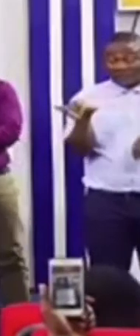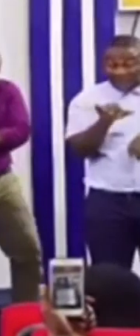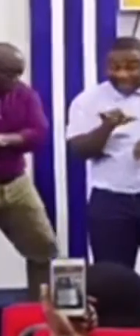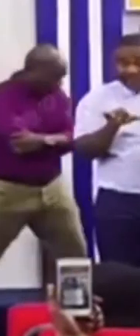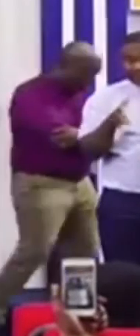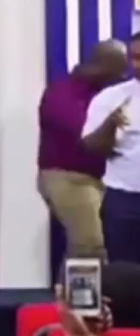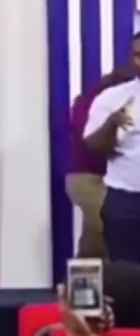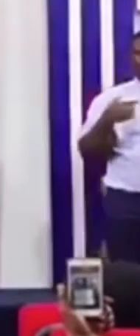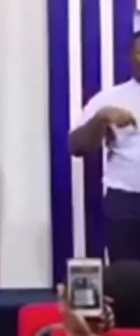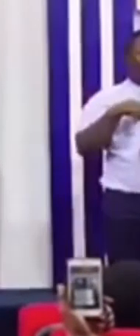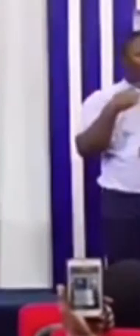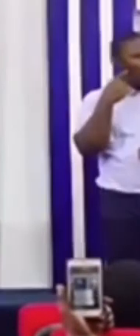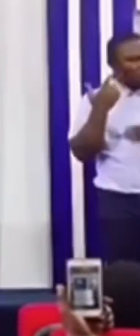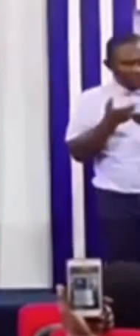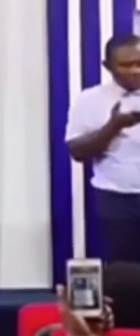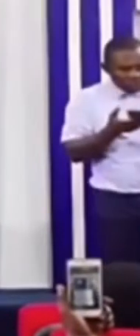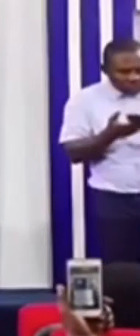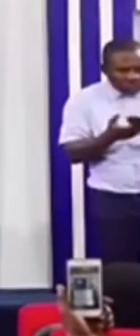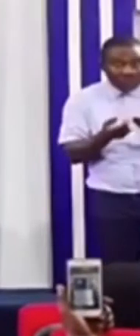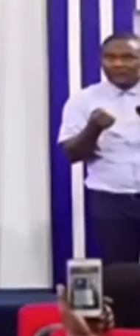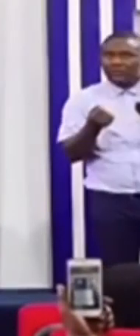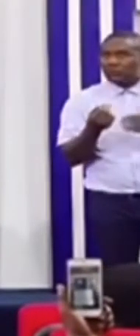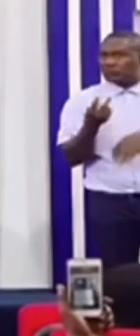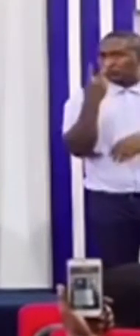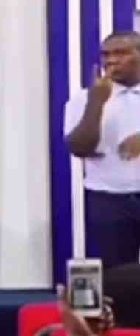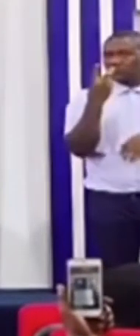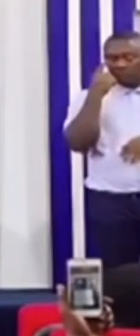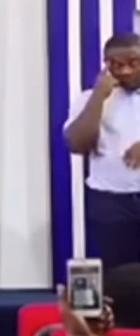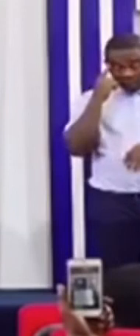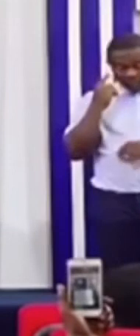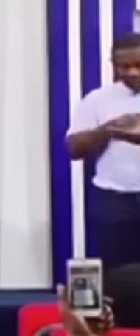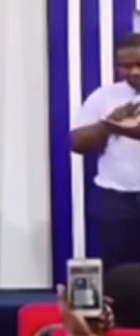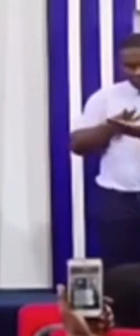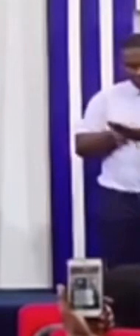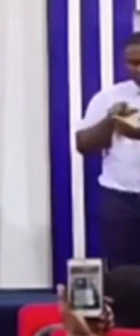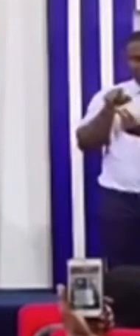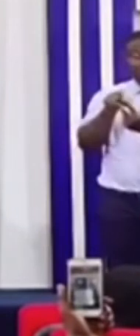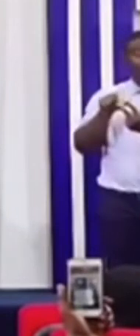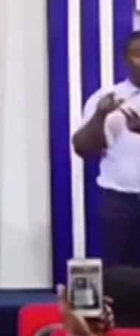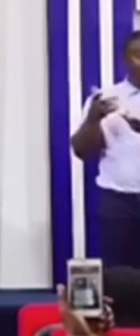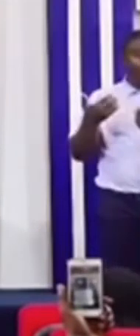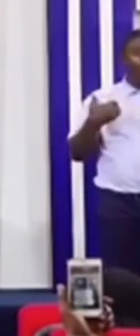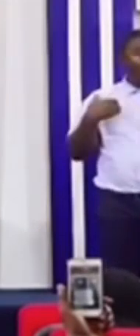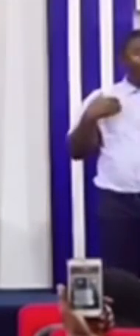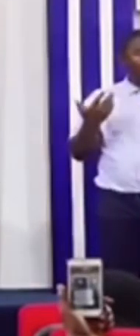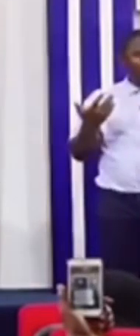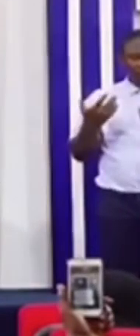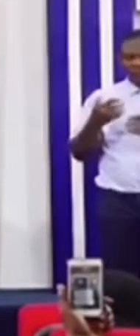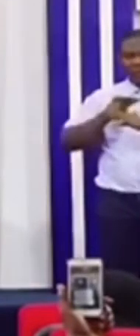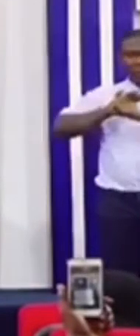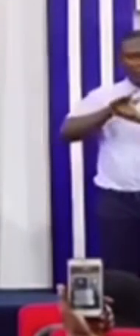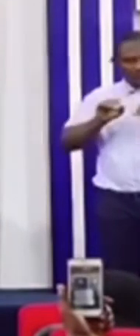had simultaneously two confirmed in this case on the 12th of